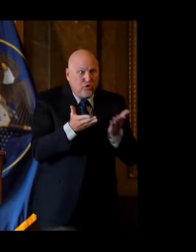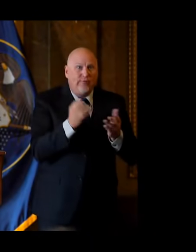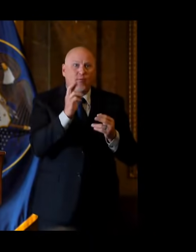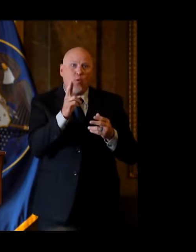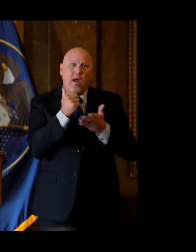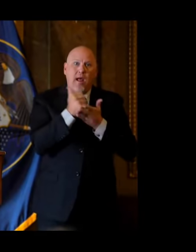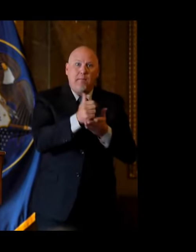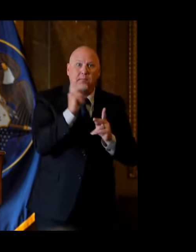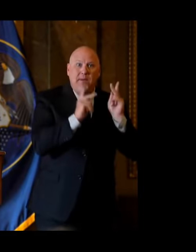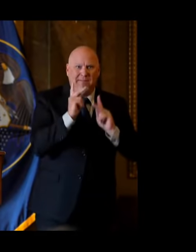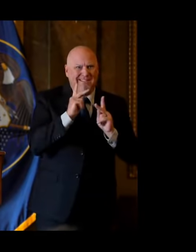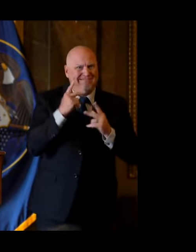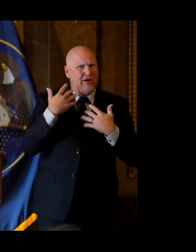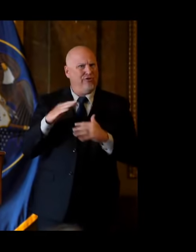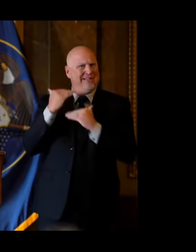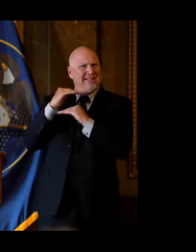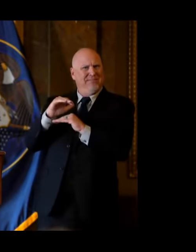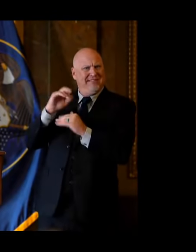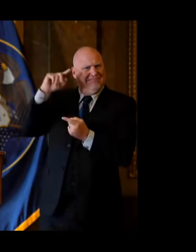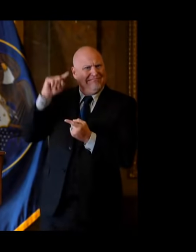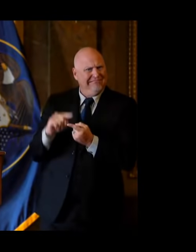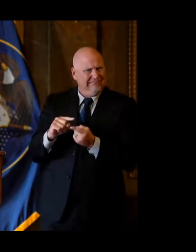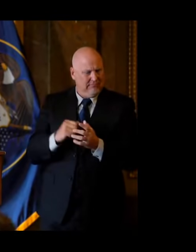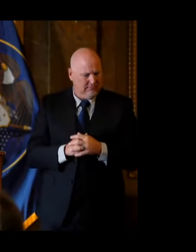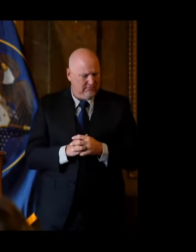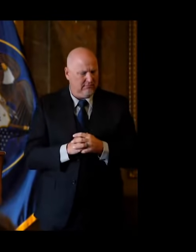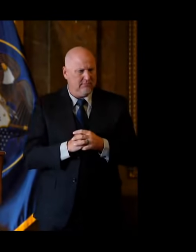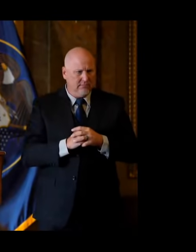seen last winter,